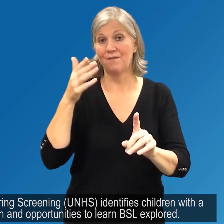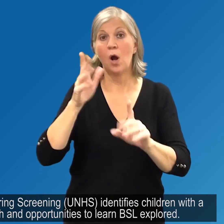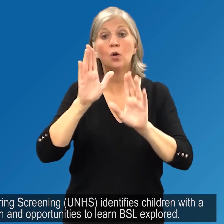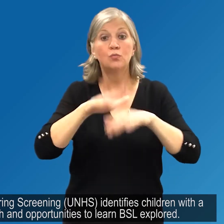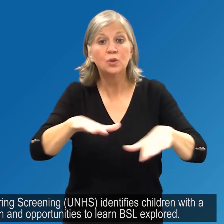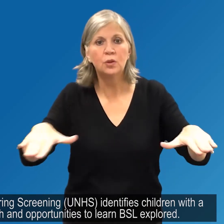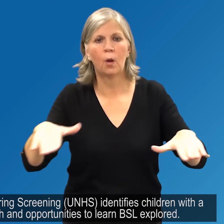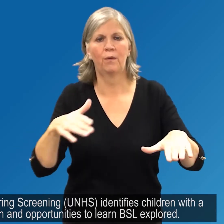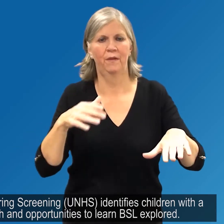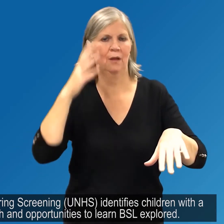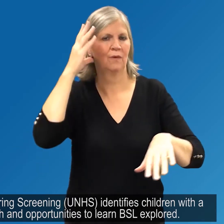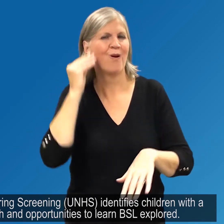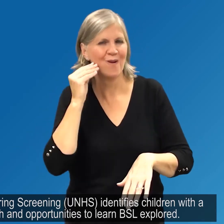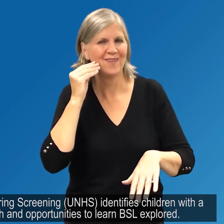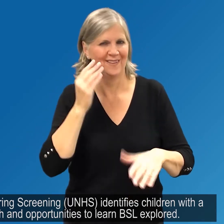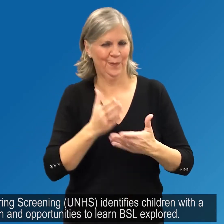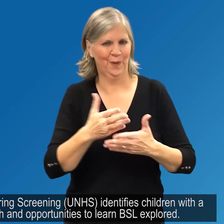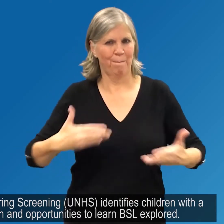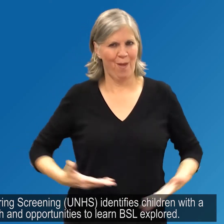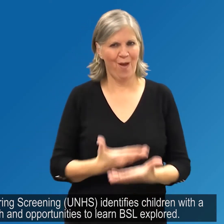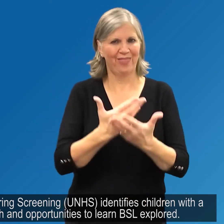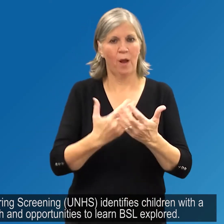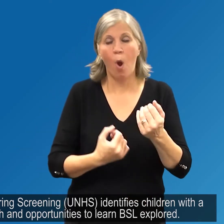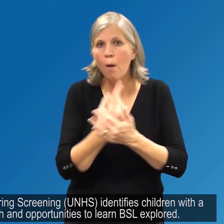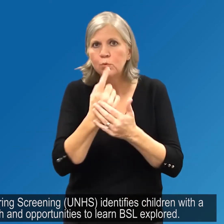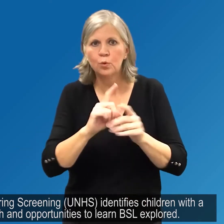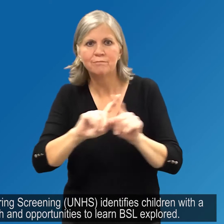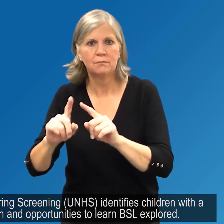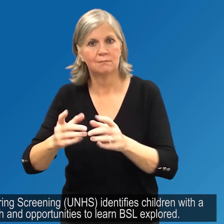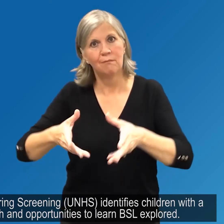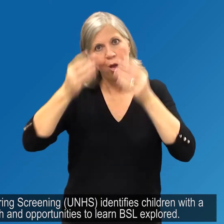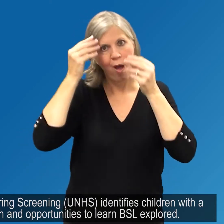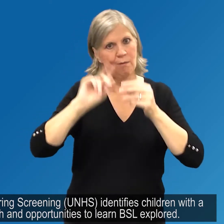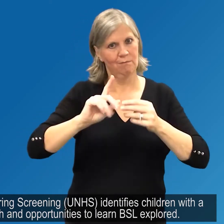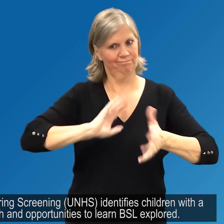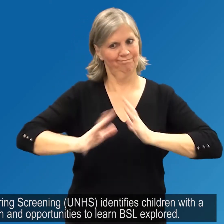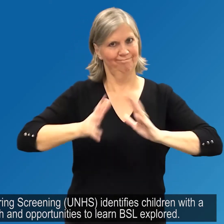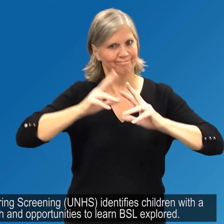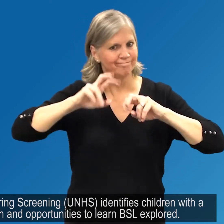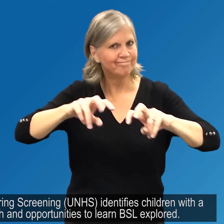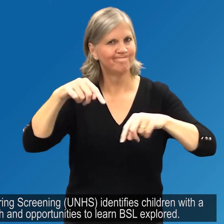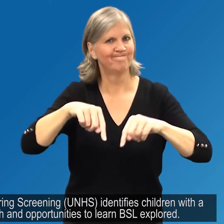UNHS, identifies children with hearing loss at birth and opportunities to learn BSL explored.